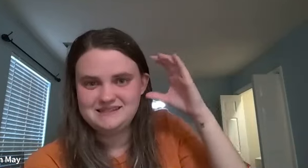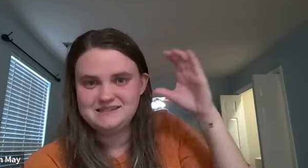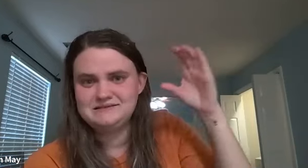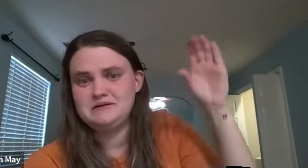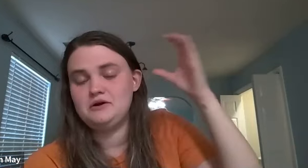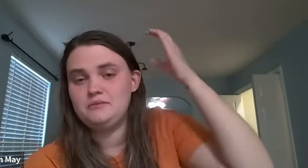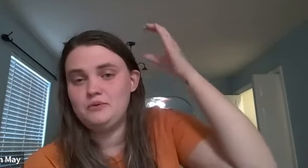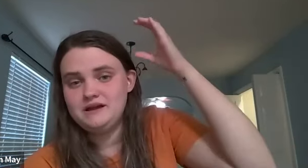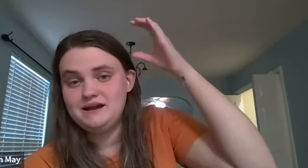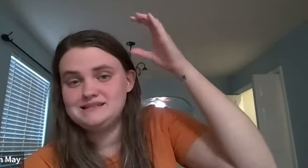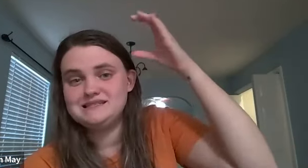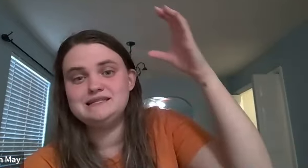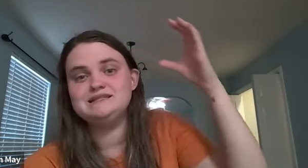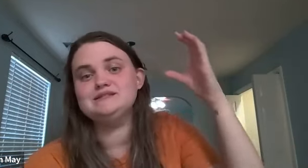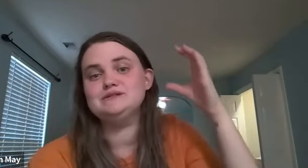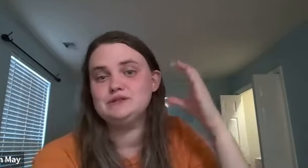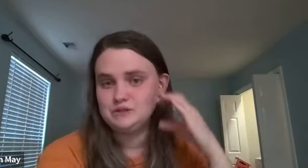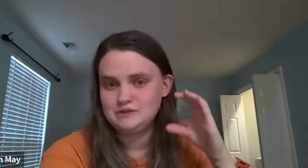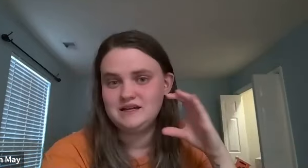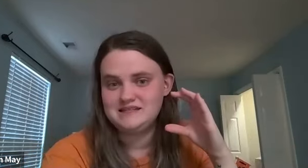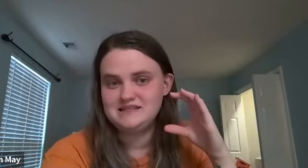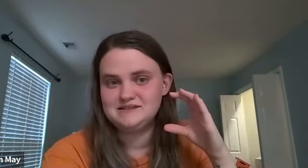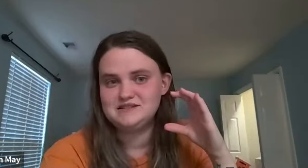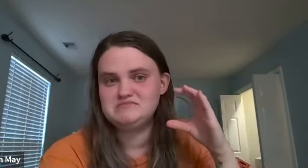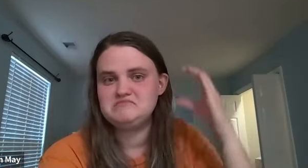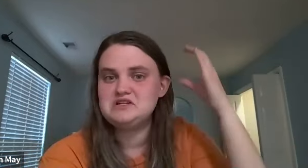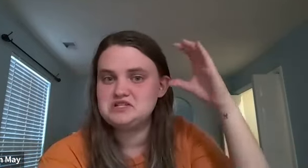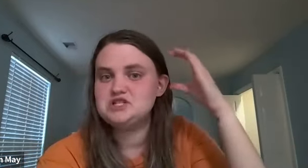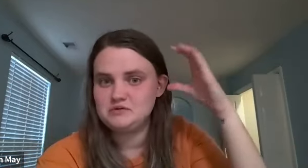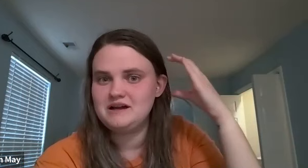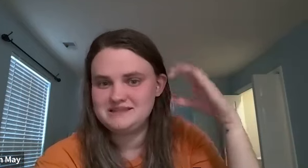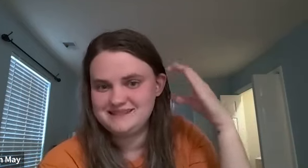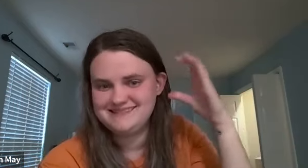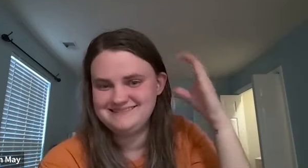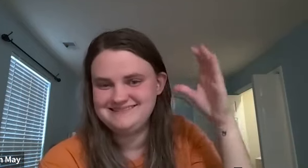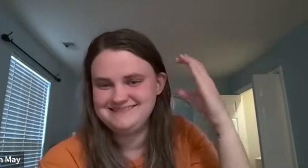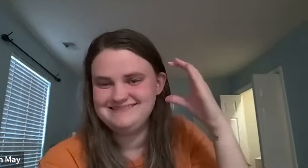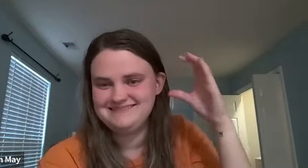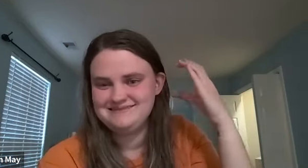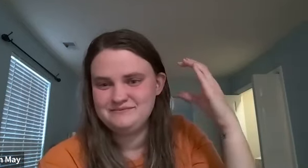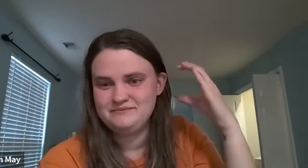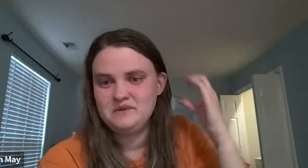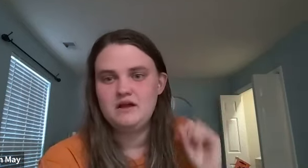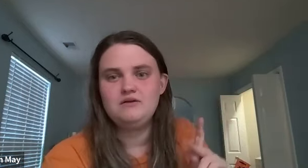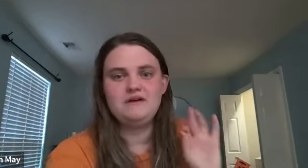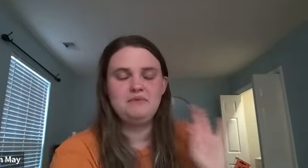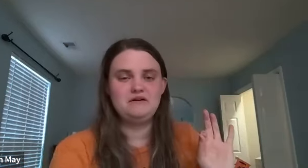cousins, our boy cousins, girl cousins, and just general cousins. All right,